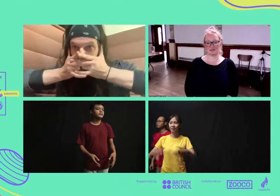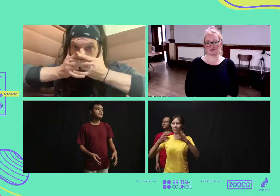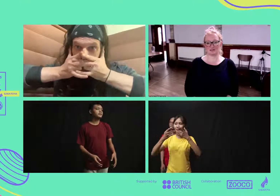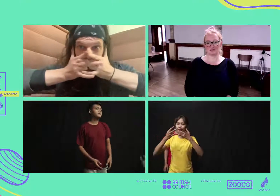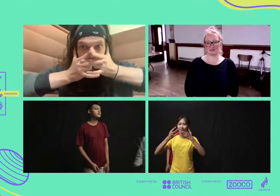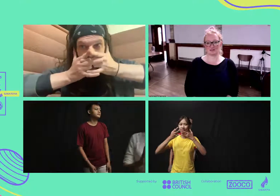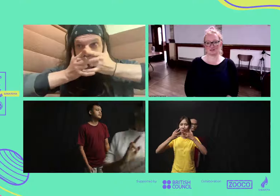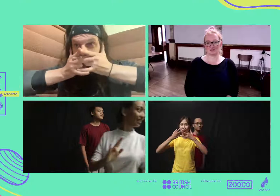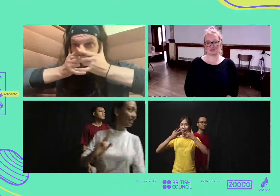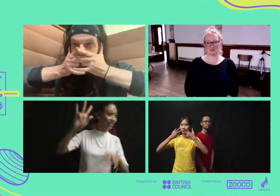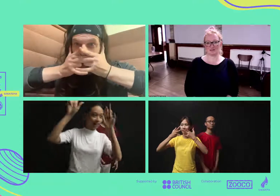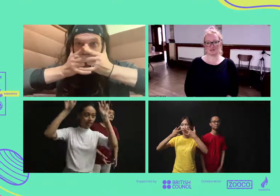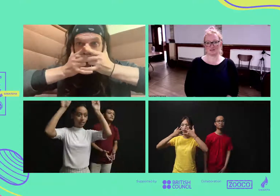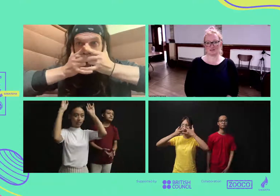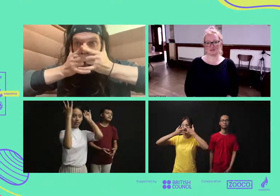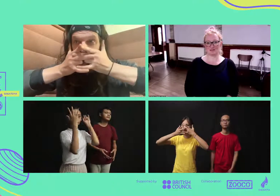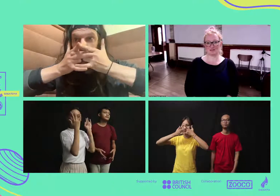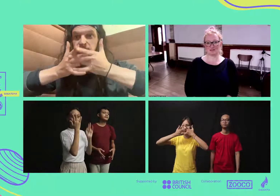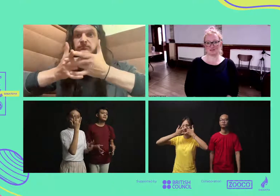this.